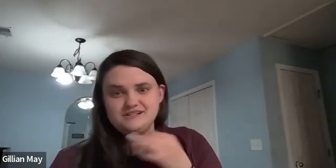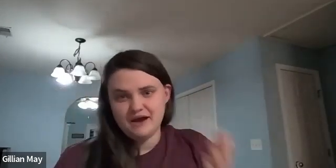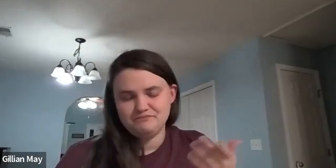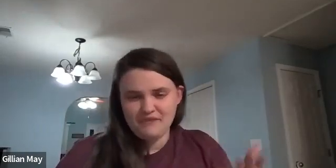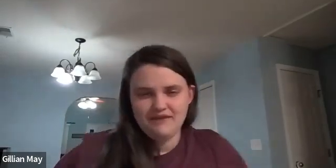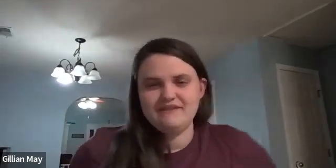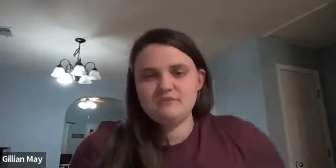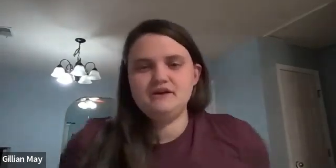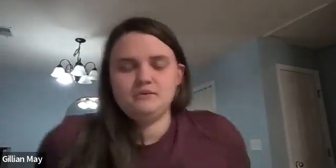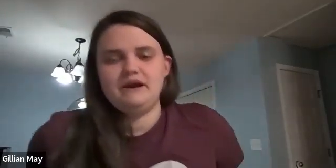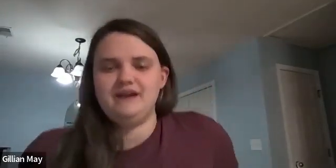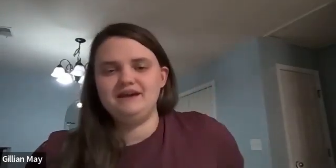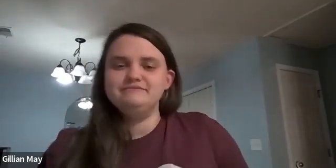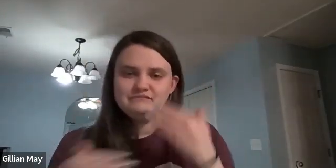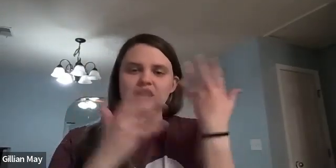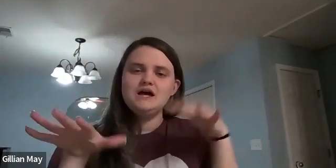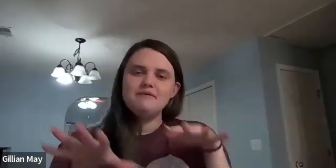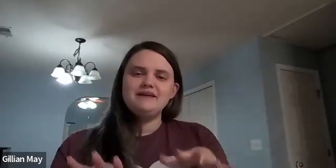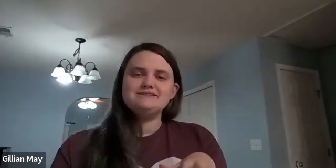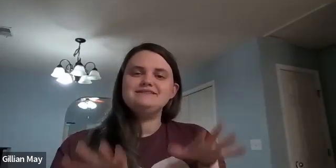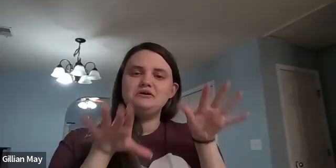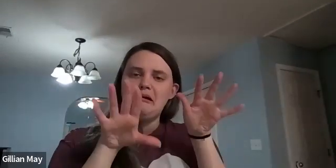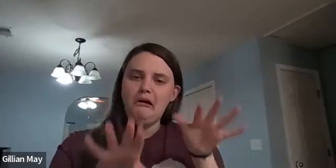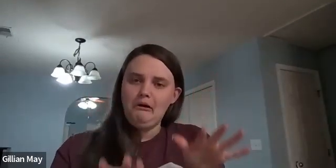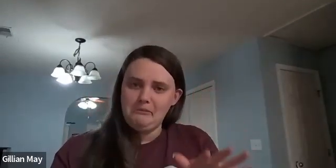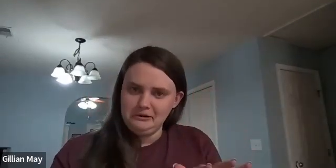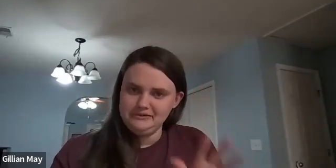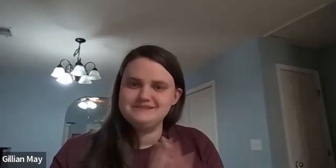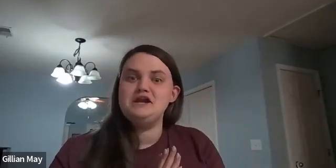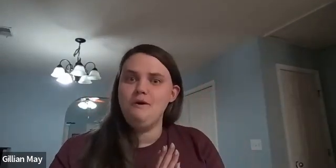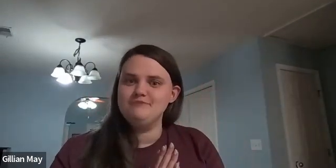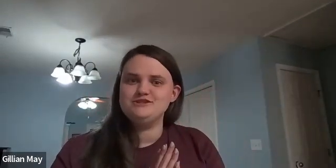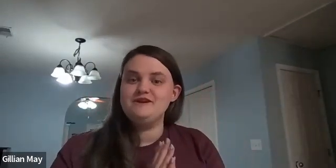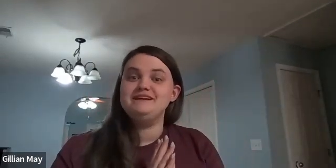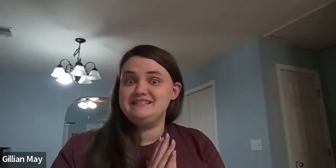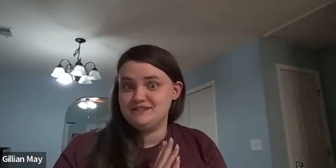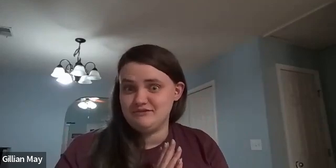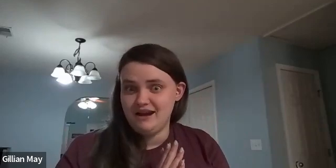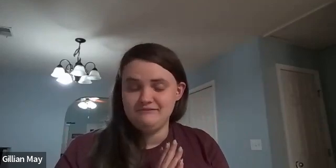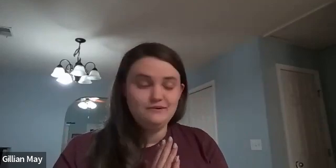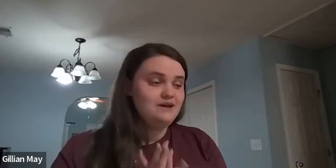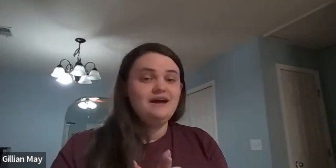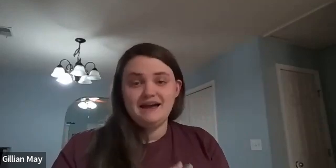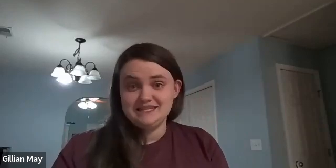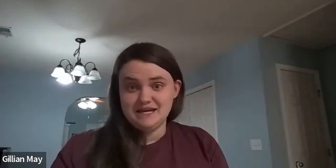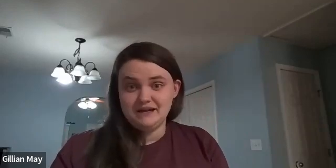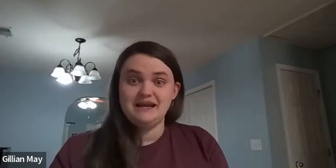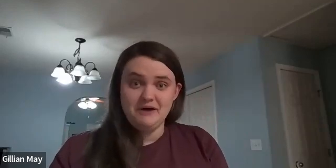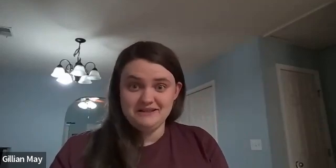about. I think that would be a good way to kind of make this a little calmer because I know I'm just very intense right now. I get that way and I apologize